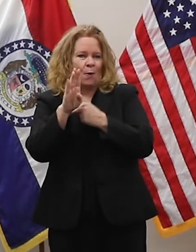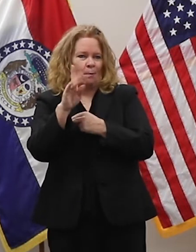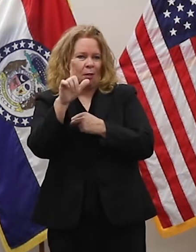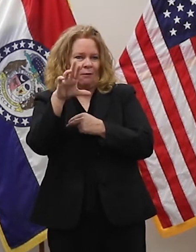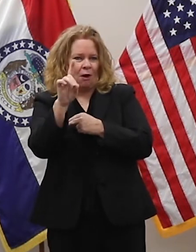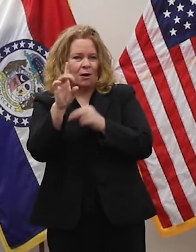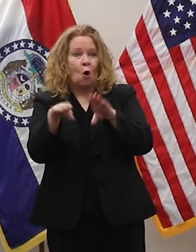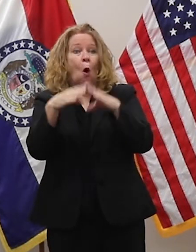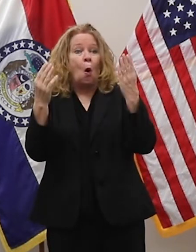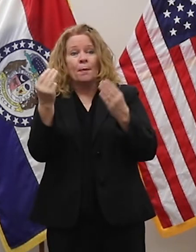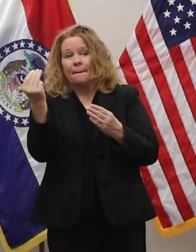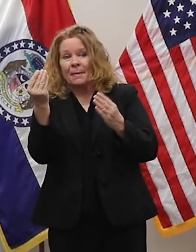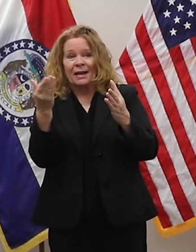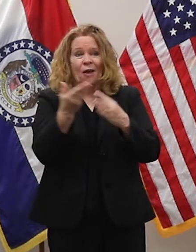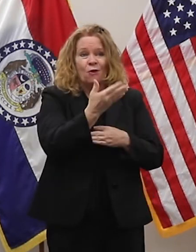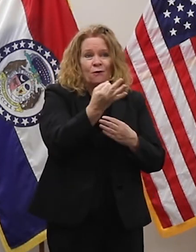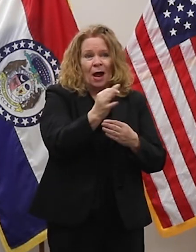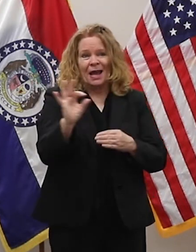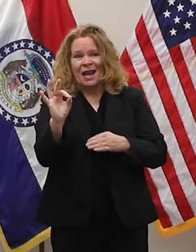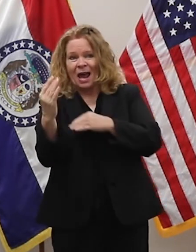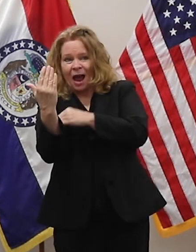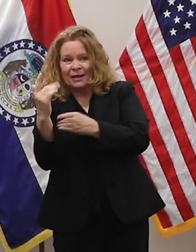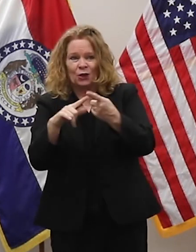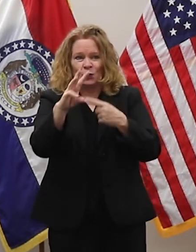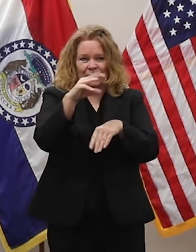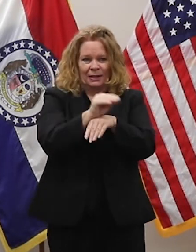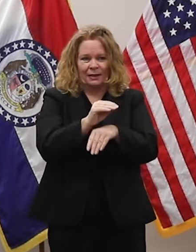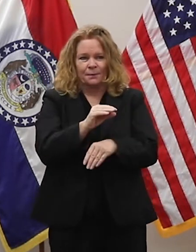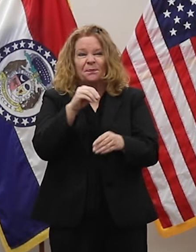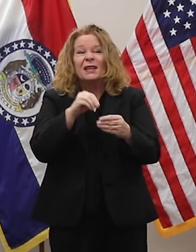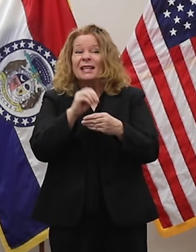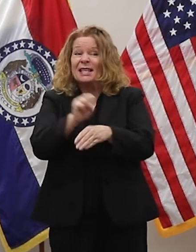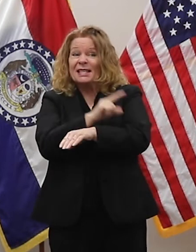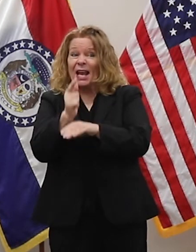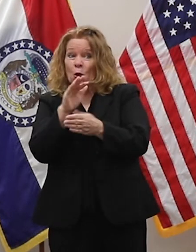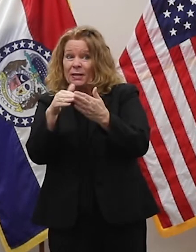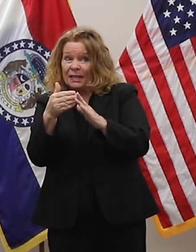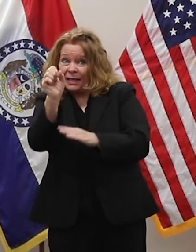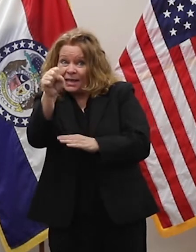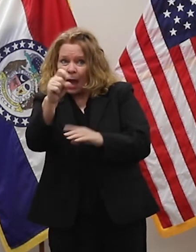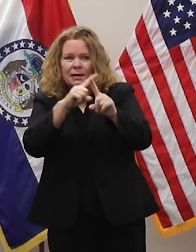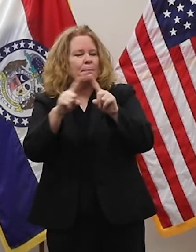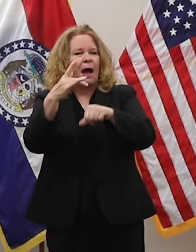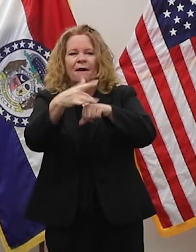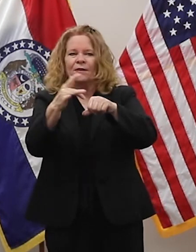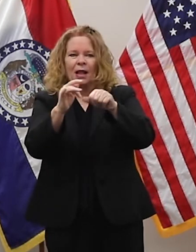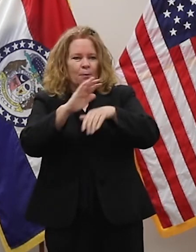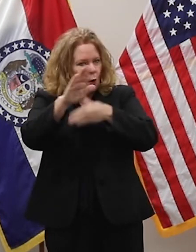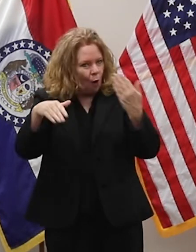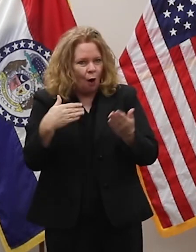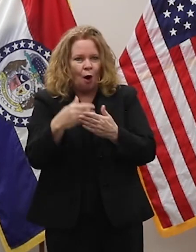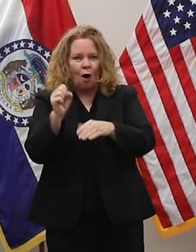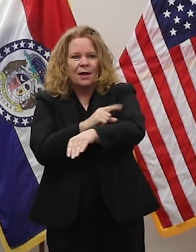Friday, 9 a.m. to 6 at night. And the location is in St. Louis City, but the services are available to any St.